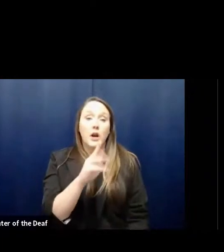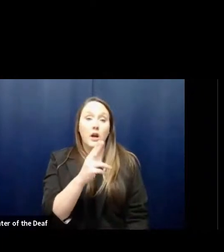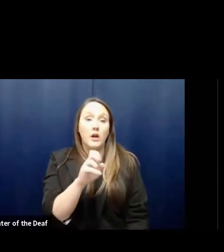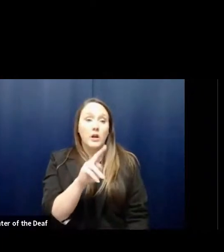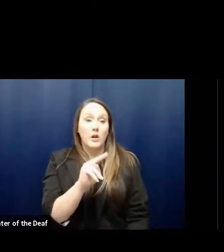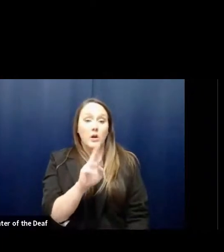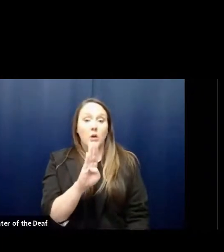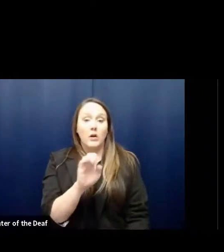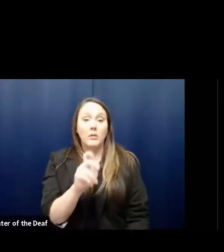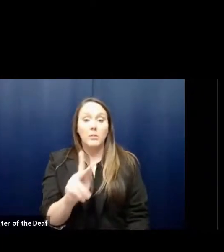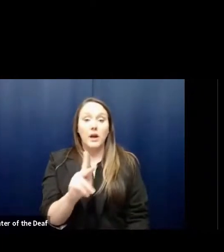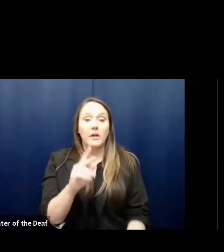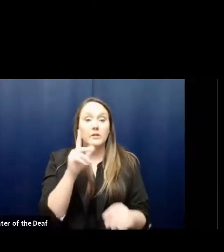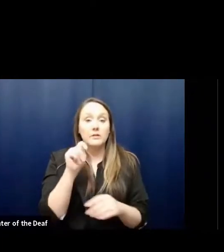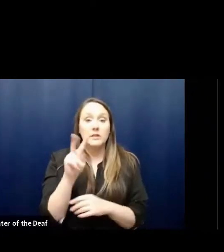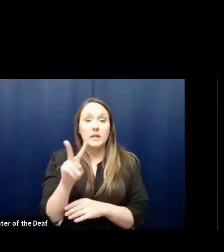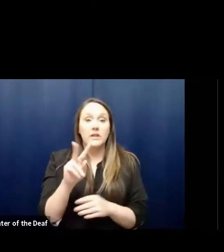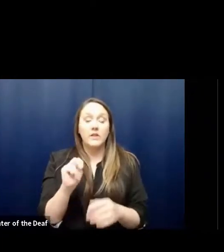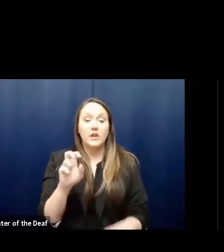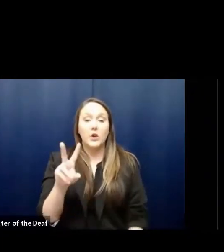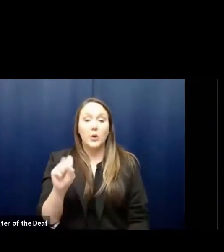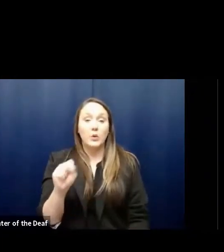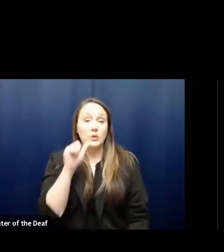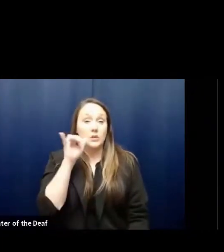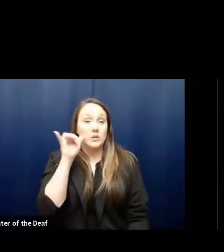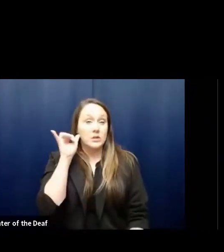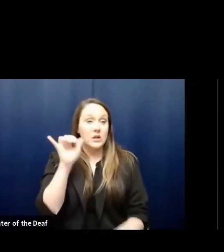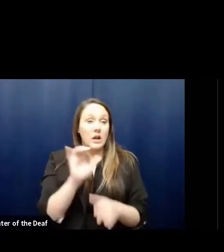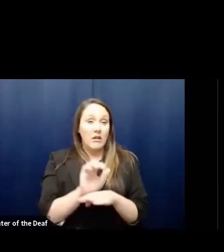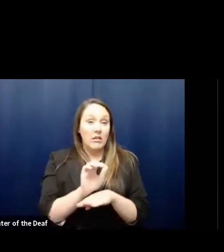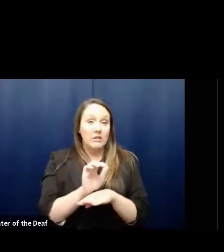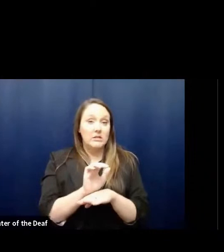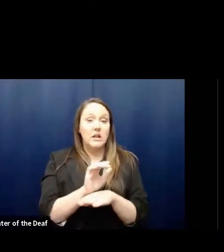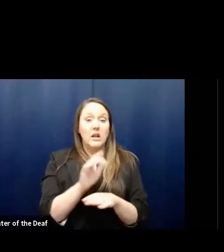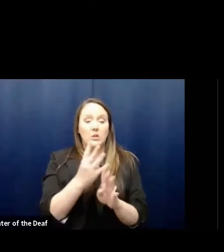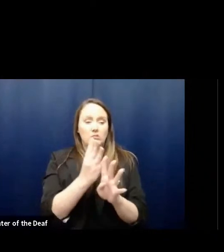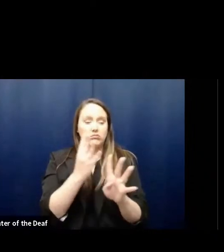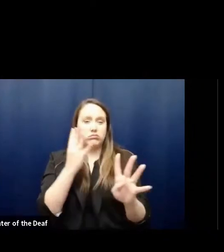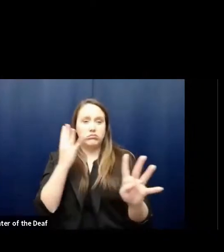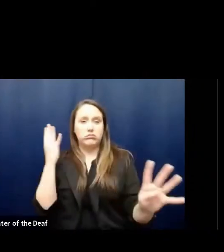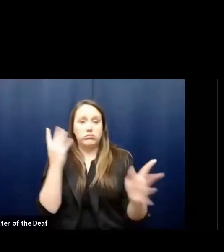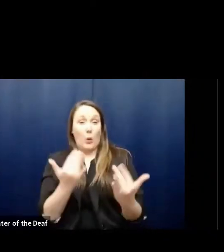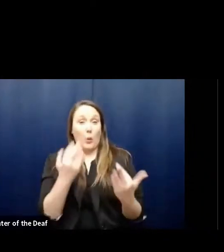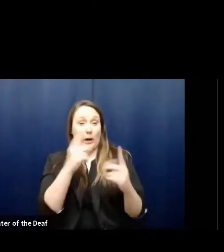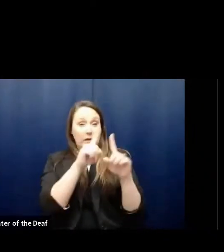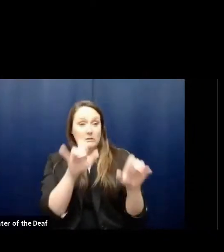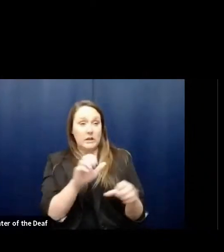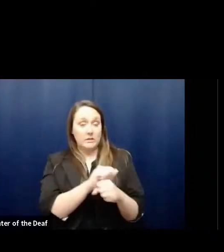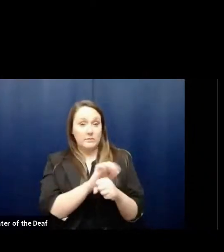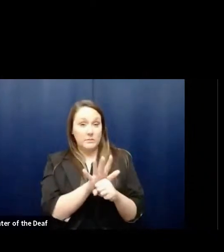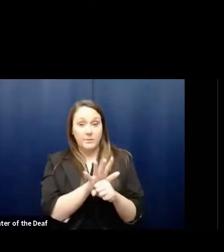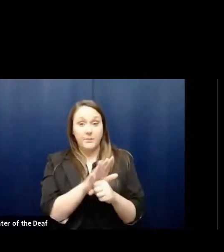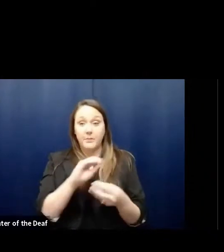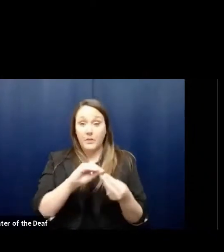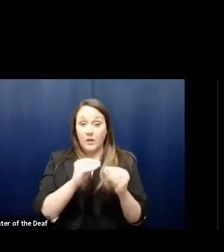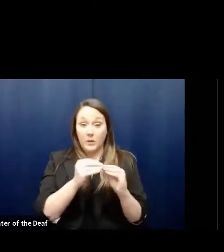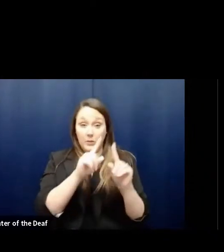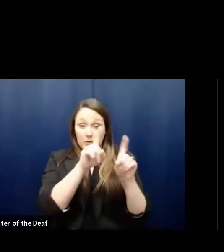television news last night, there was a line outside the health department to be tested for COVID. Are the numbers of COVID testing